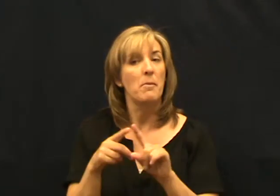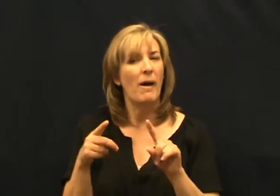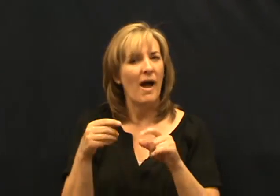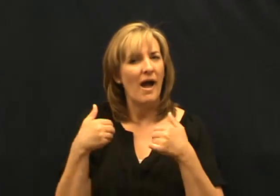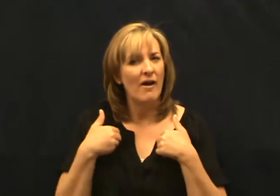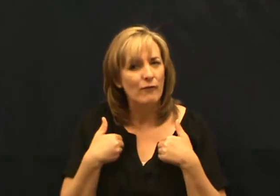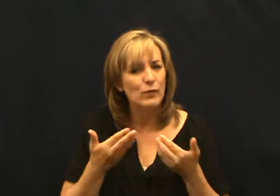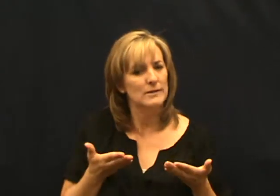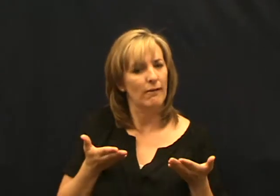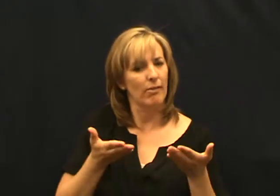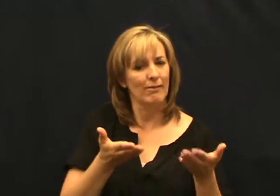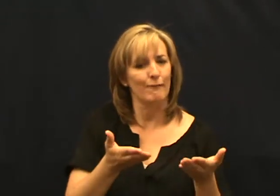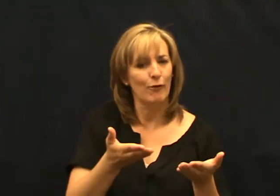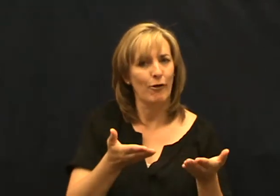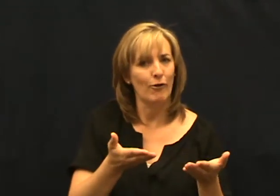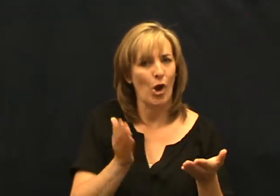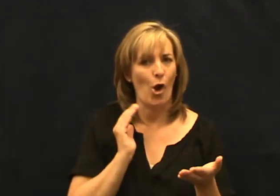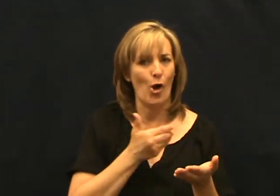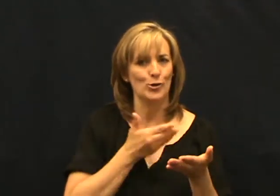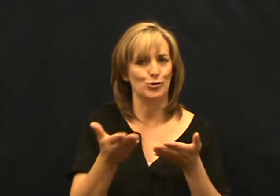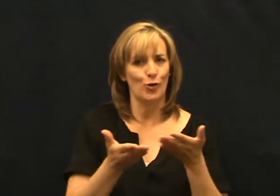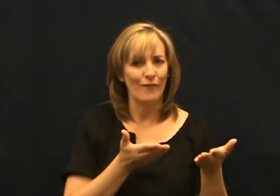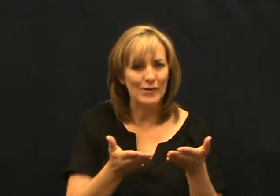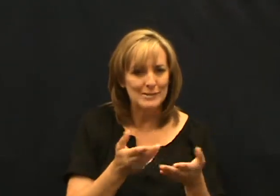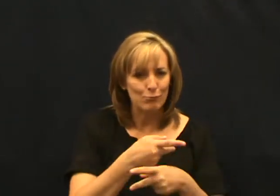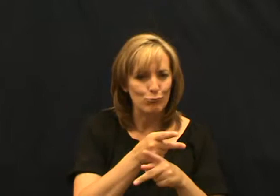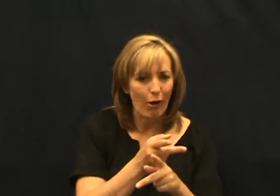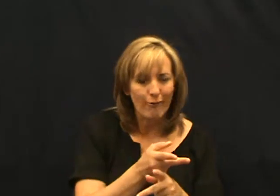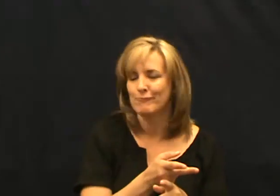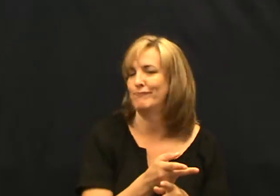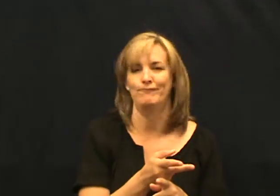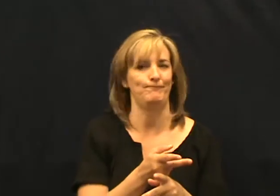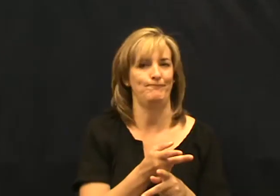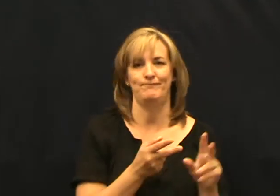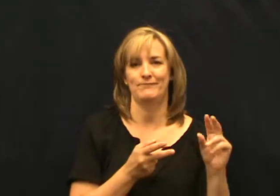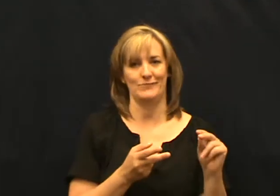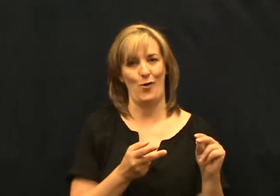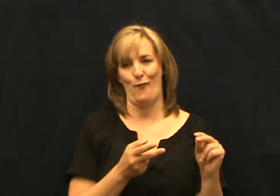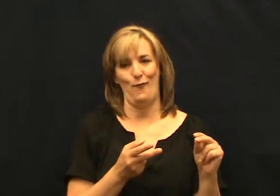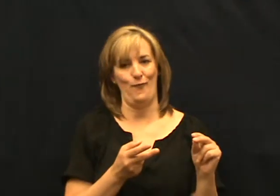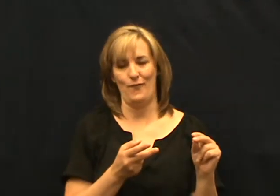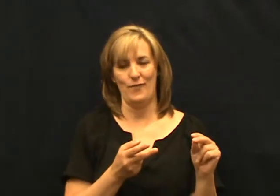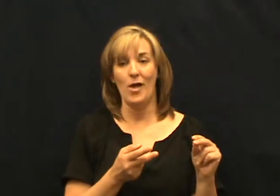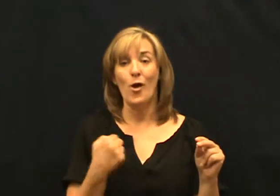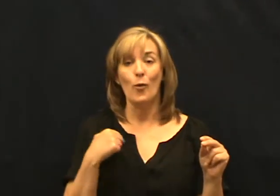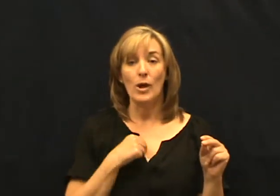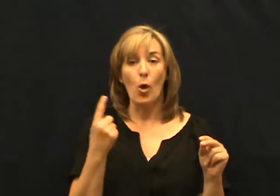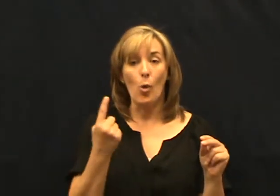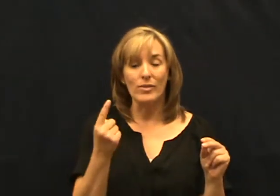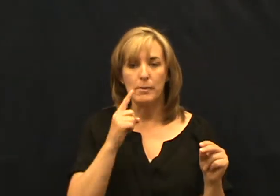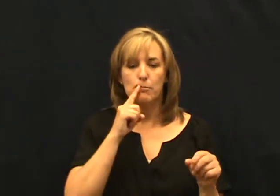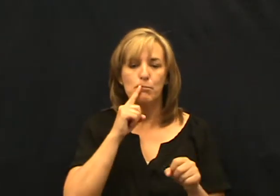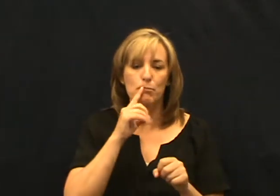service? The answer is no. All we've done is we've delivered a promise to deliver a good or service. So